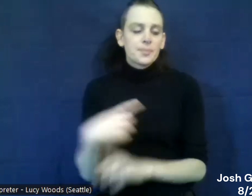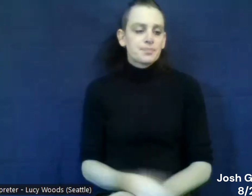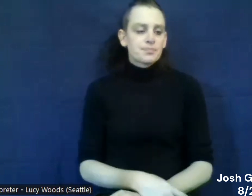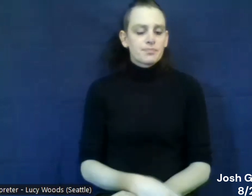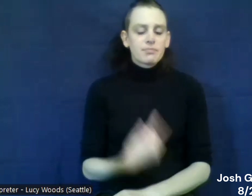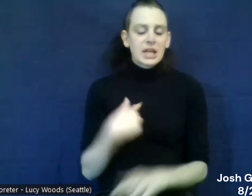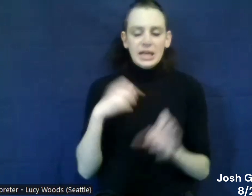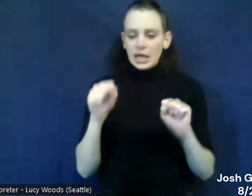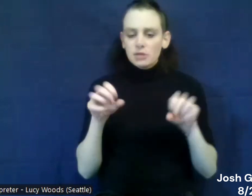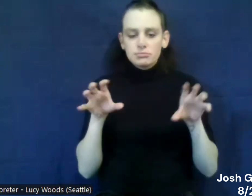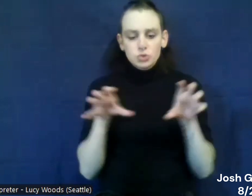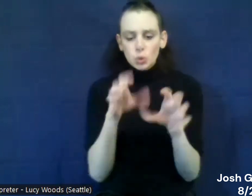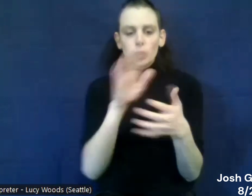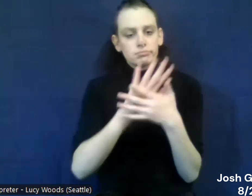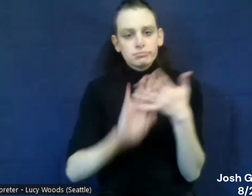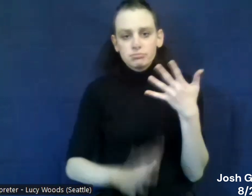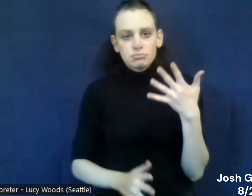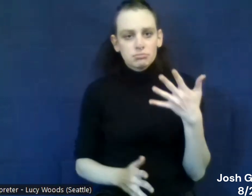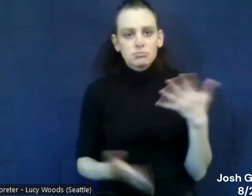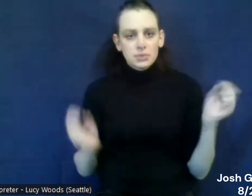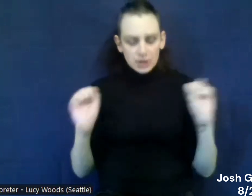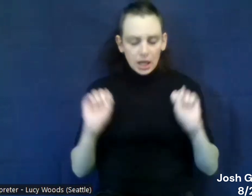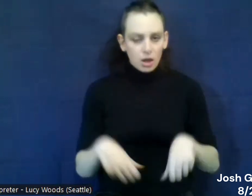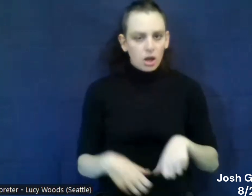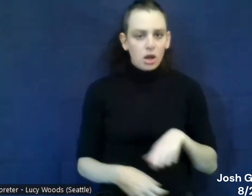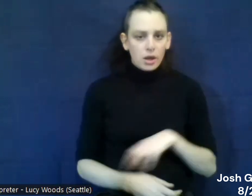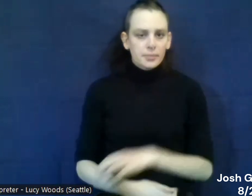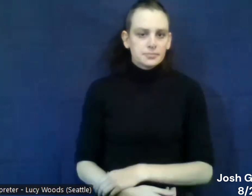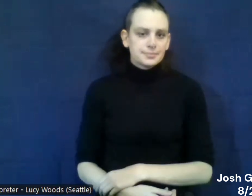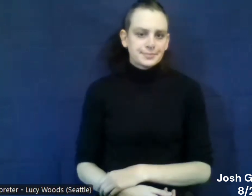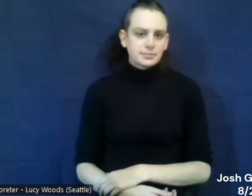things. Um, and